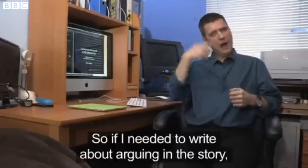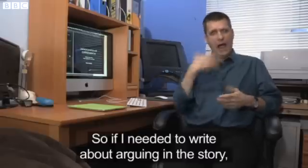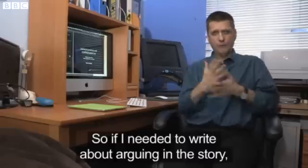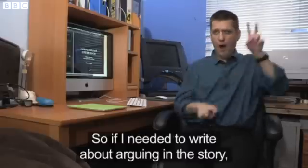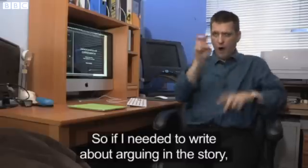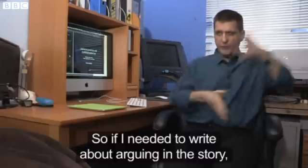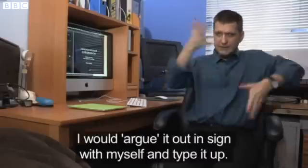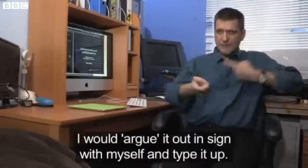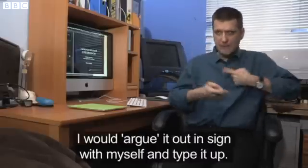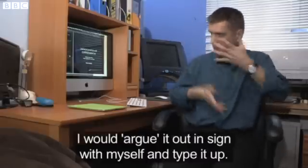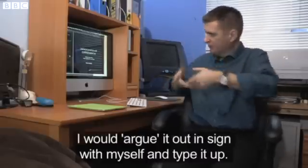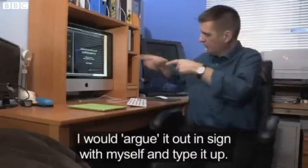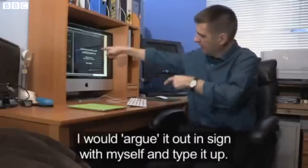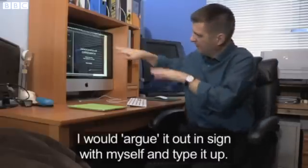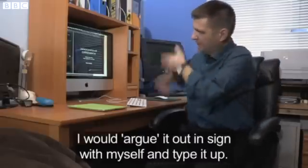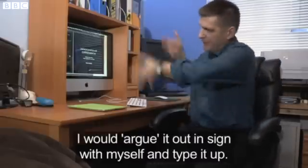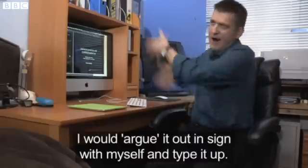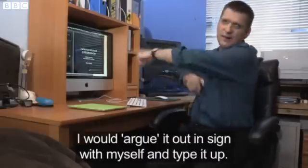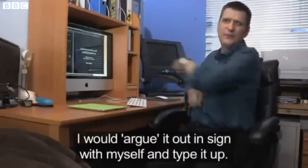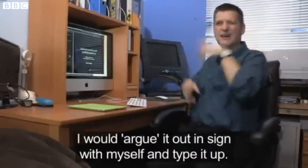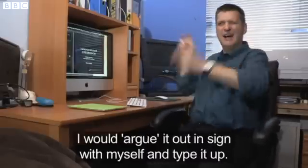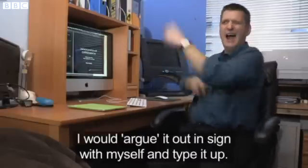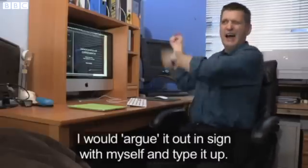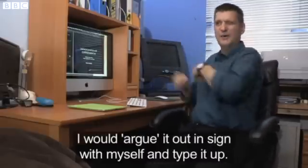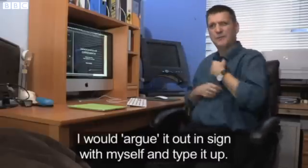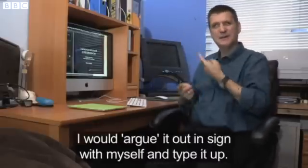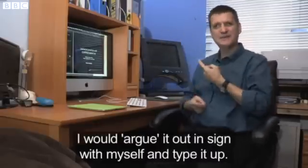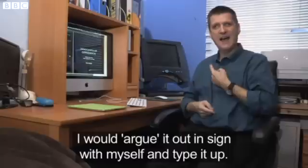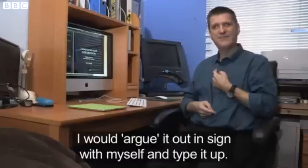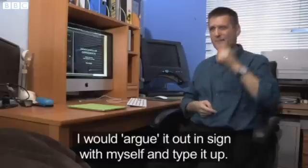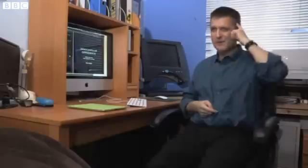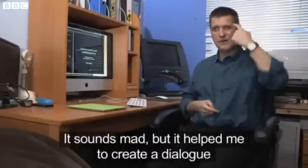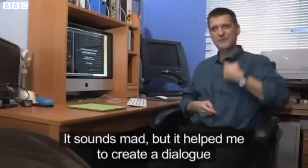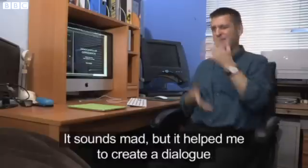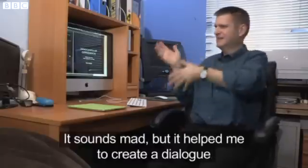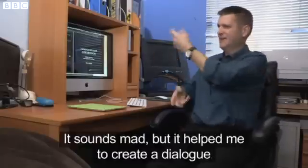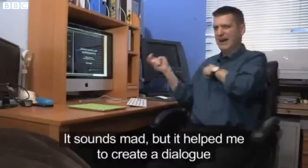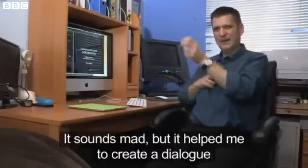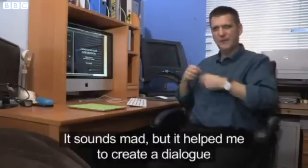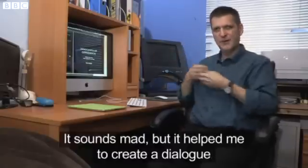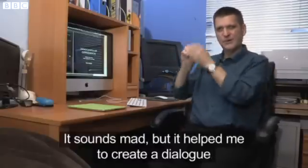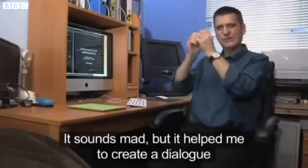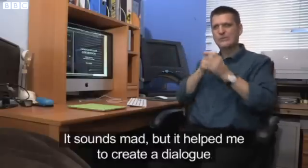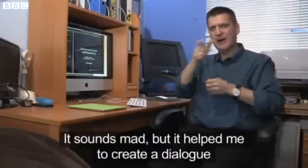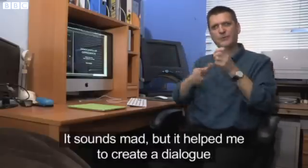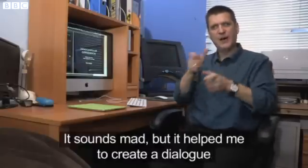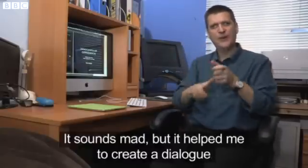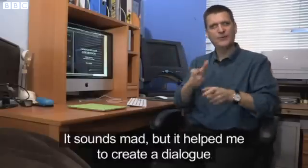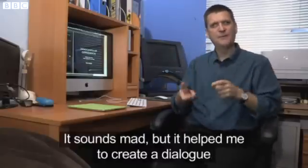story, I would argue it out in sign with myself and type it up. It sounds mad, but it helped me to create a dialogue,